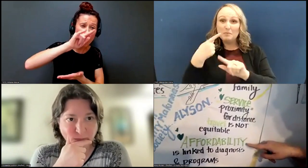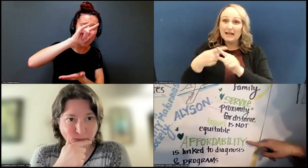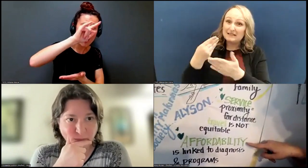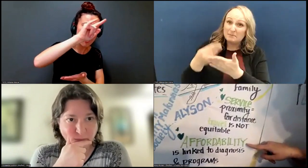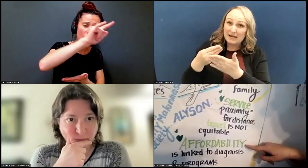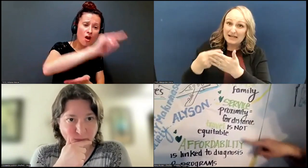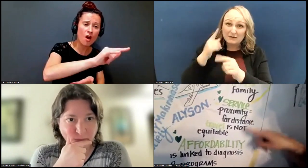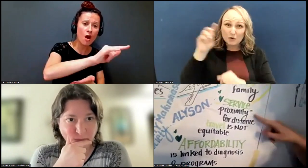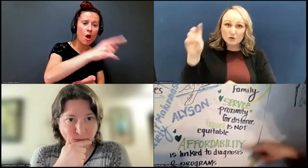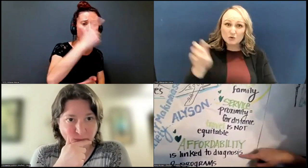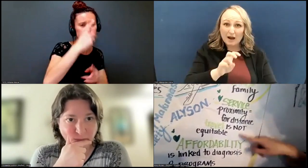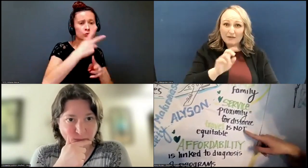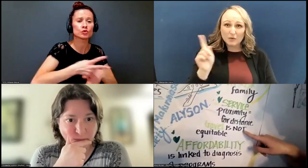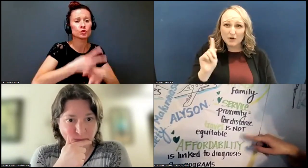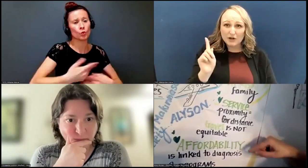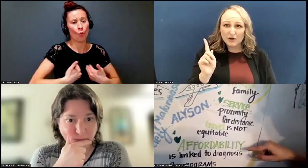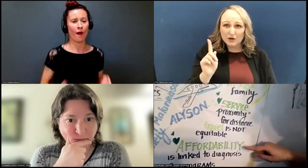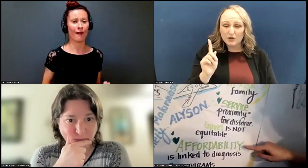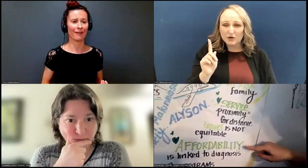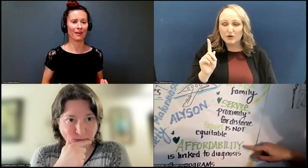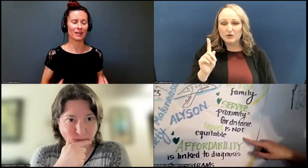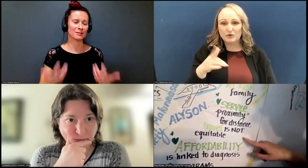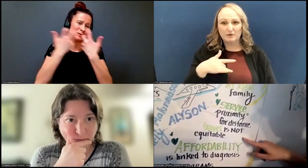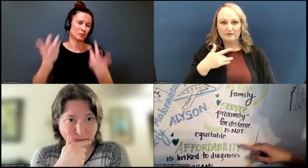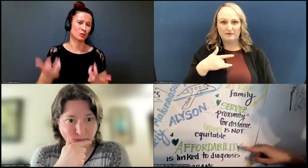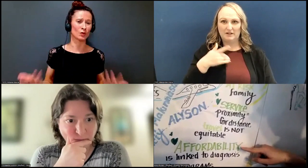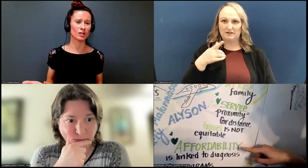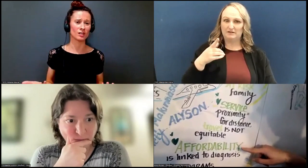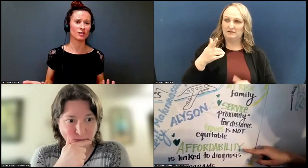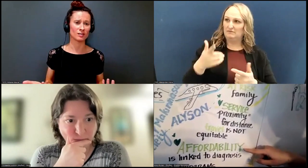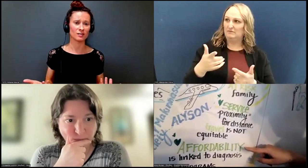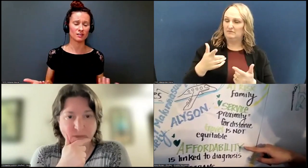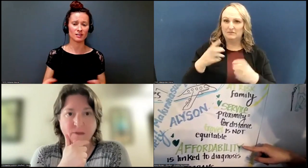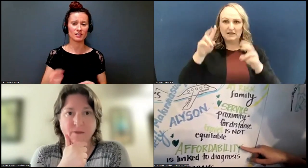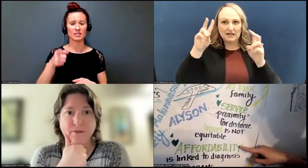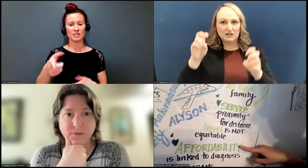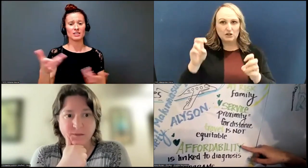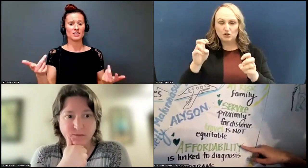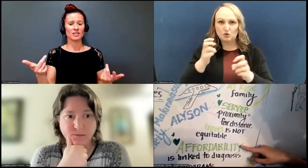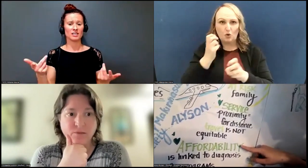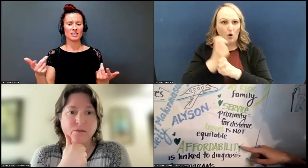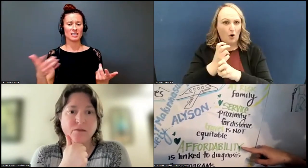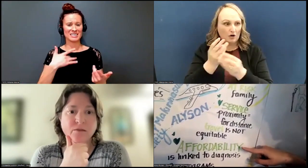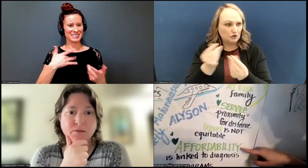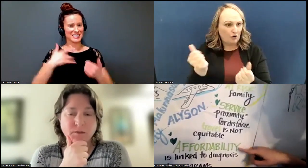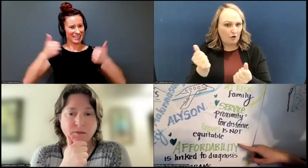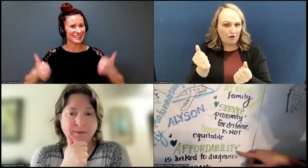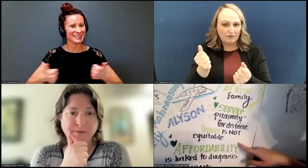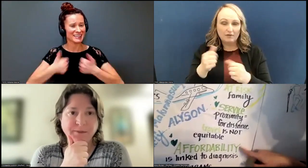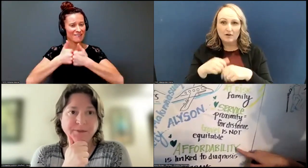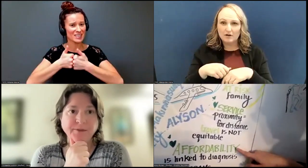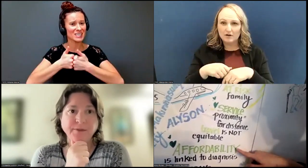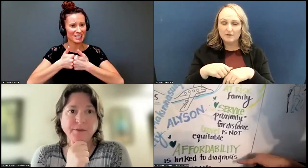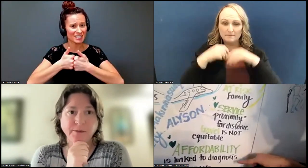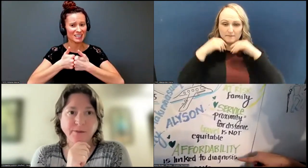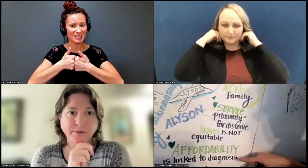a cart and horse issue, because getting access, you have to pay